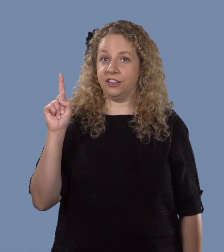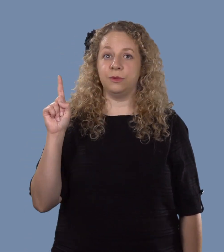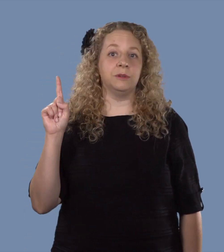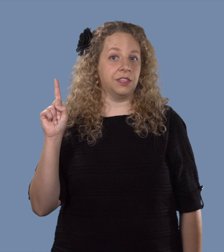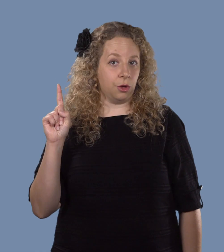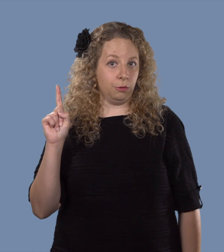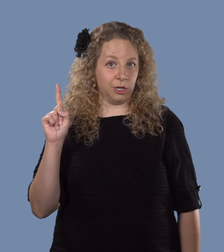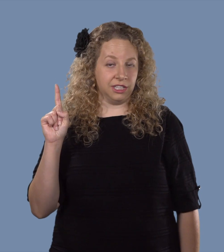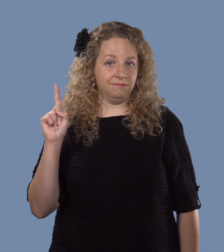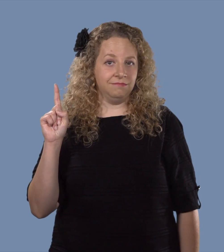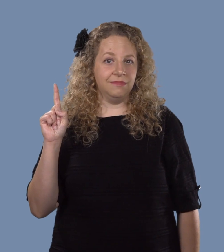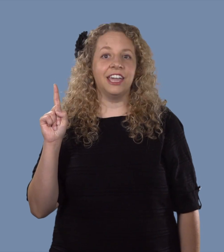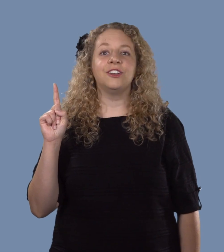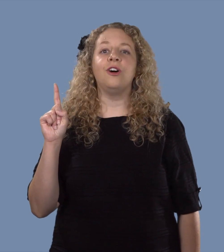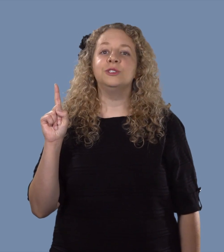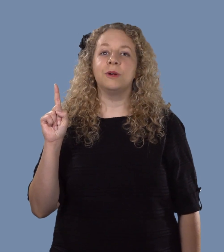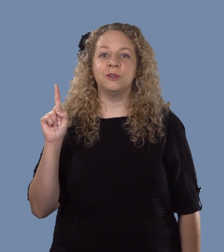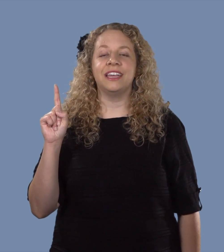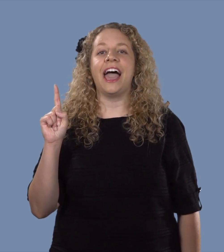crossed, with one leg tucked under the other,